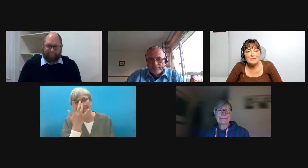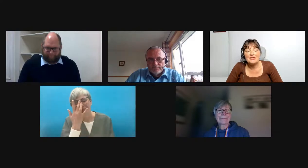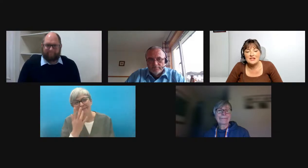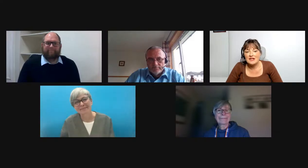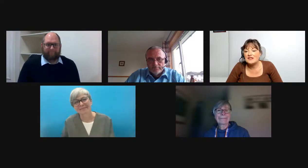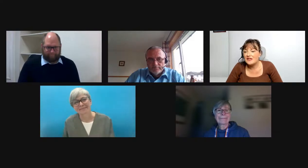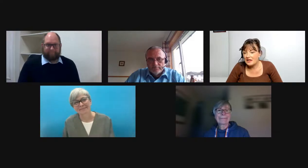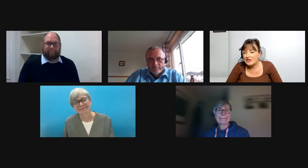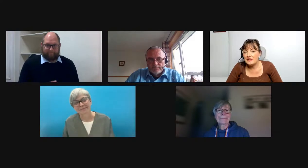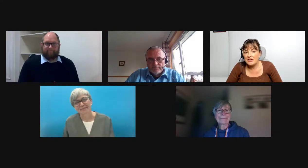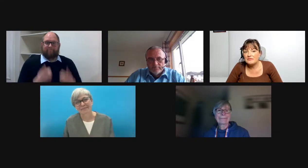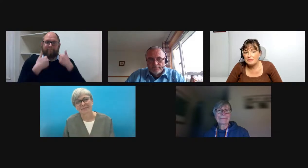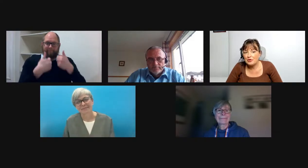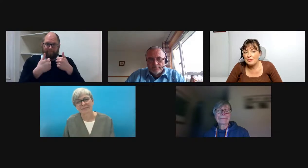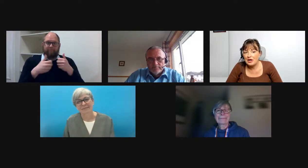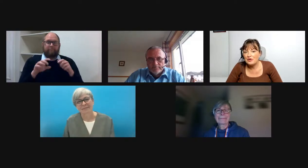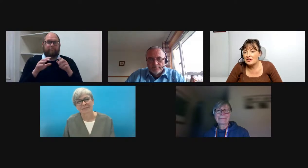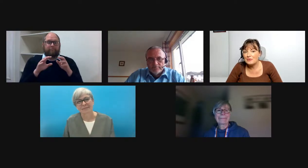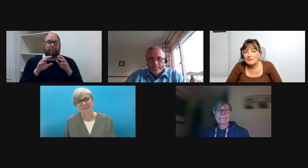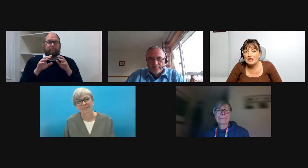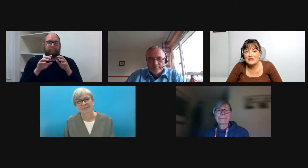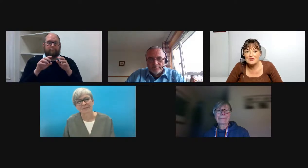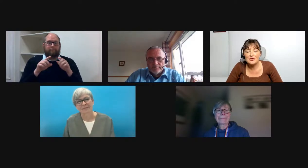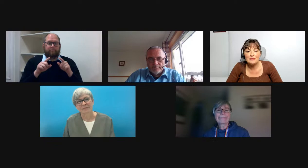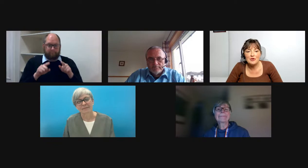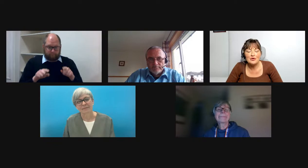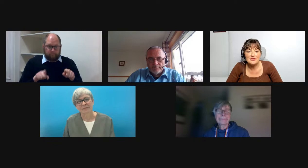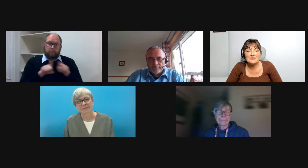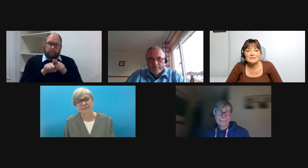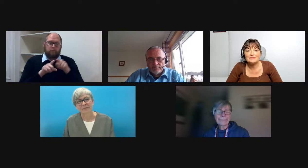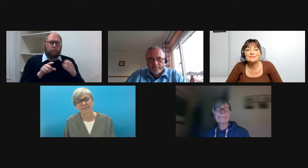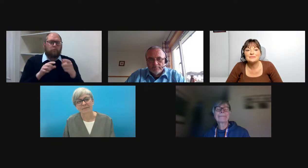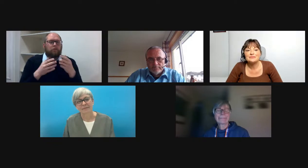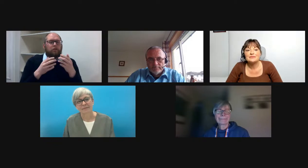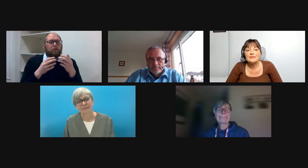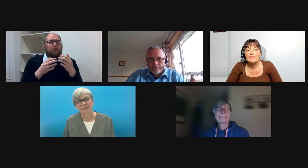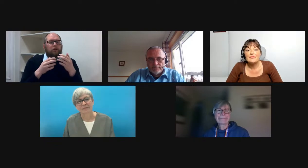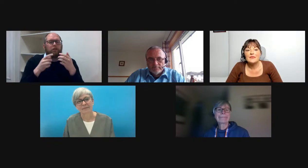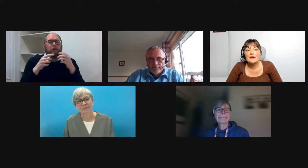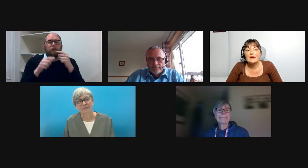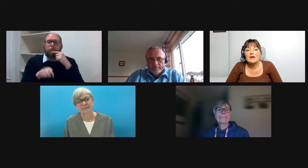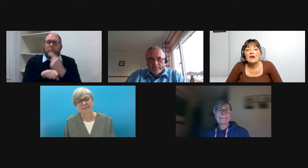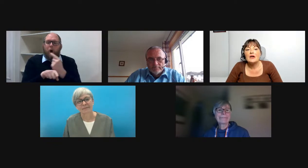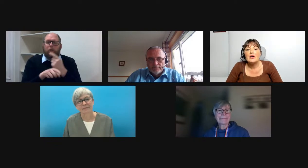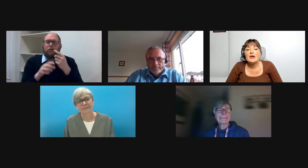Yeah, that makes sense. And then you then put the priority one right to the top. Got it.